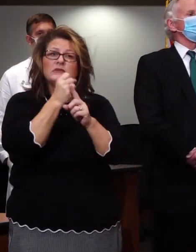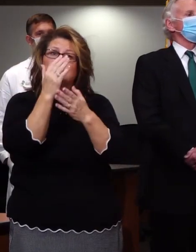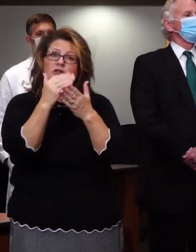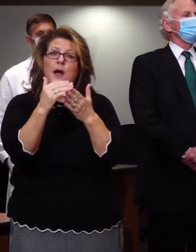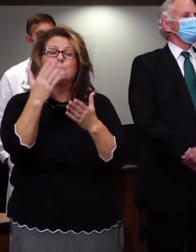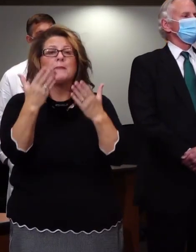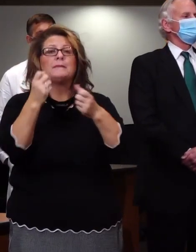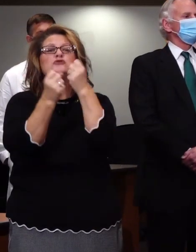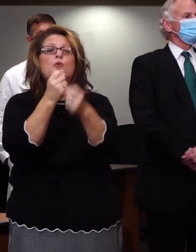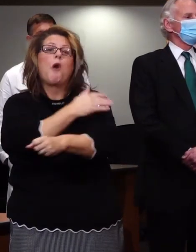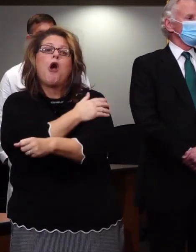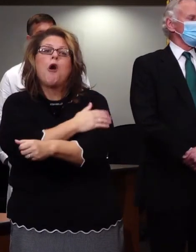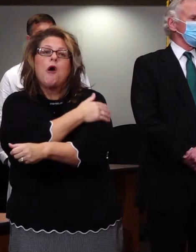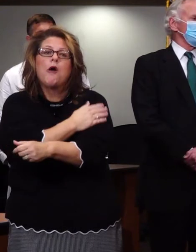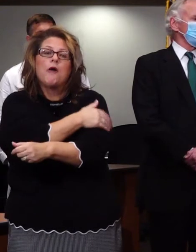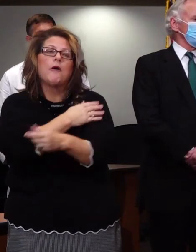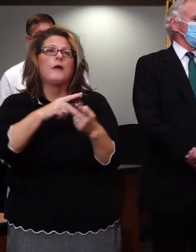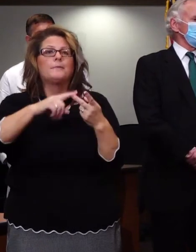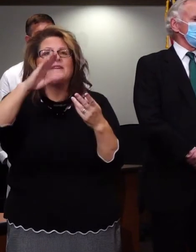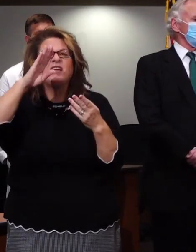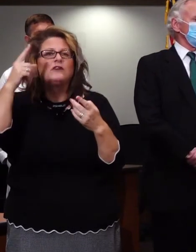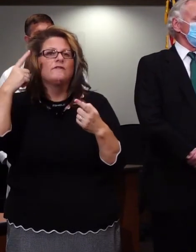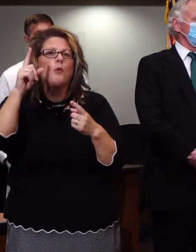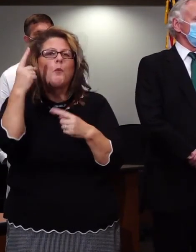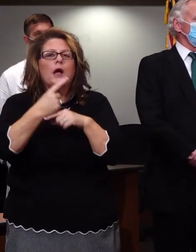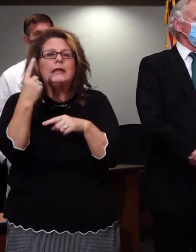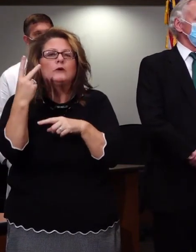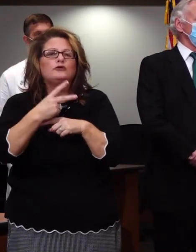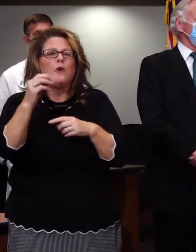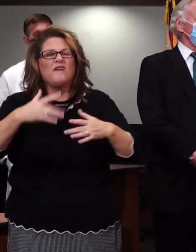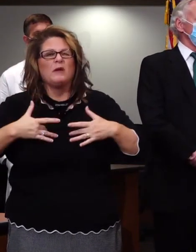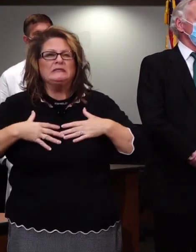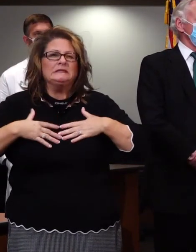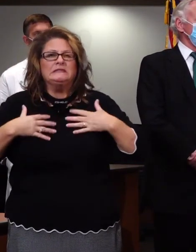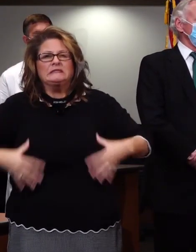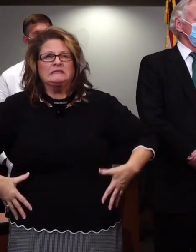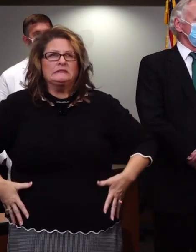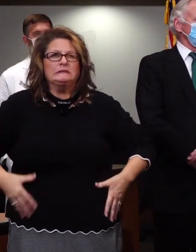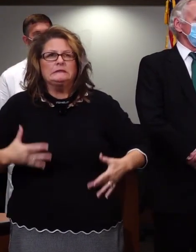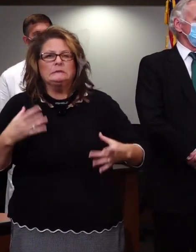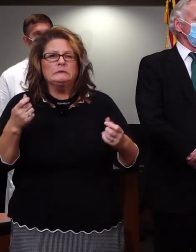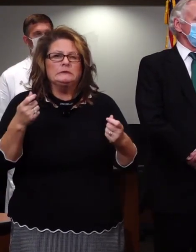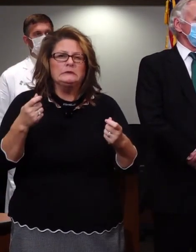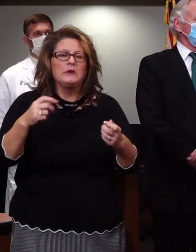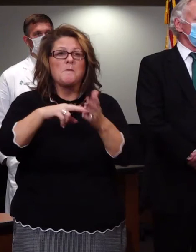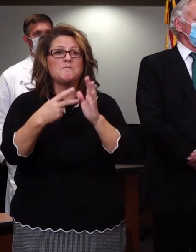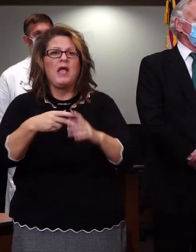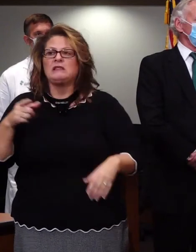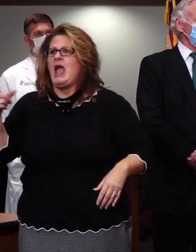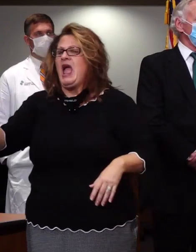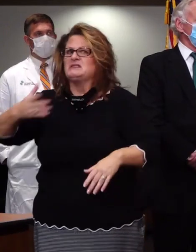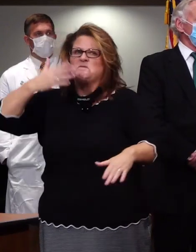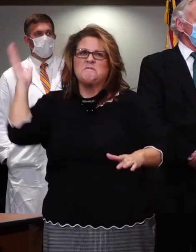have a sore arm, they may feel feverish for a day or so, may feel a little achy, but that doesn't mean that the vaccine is not safe. That's your